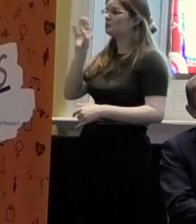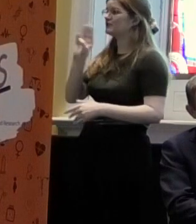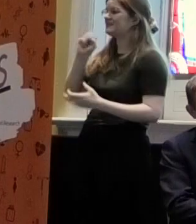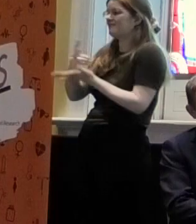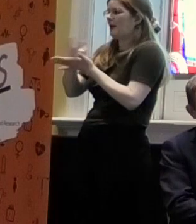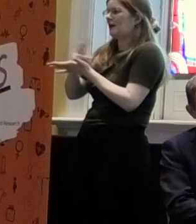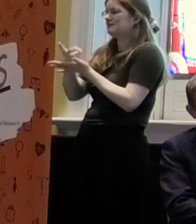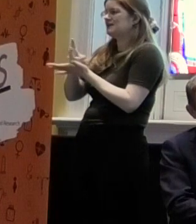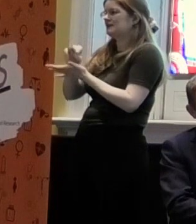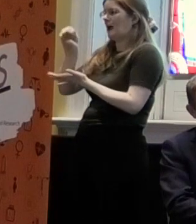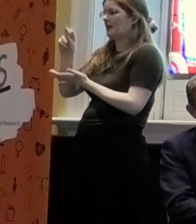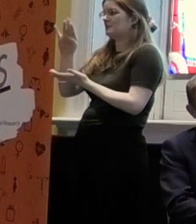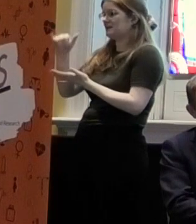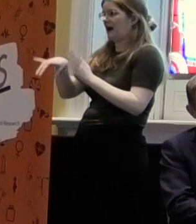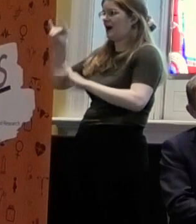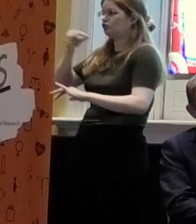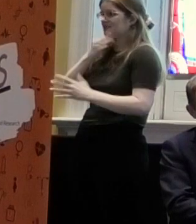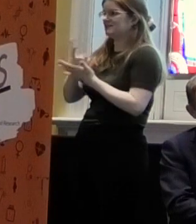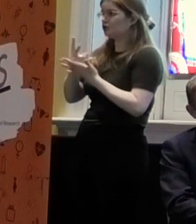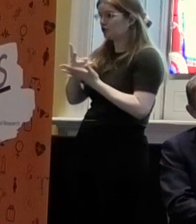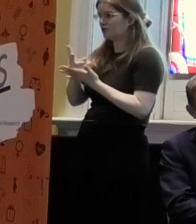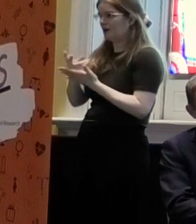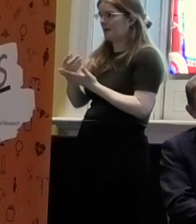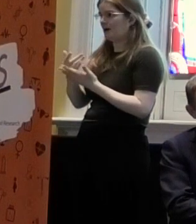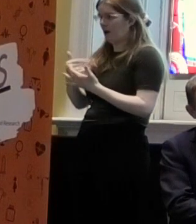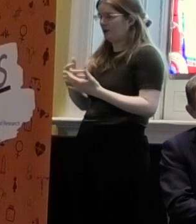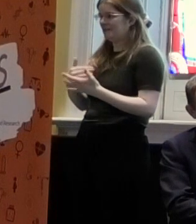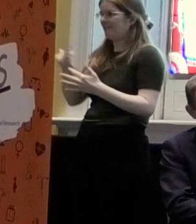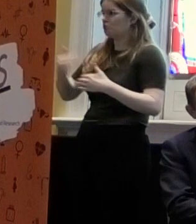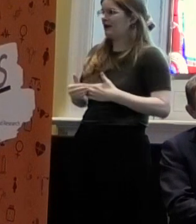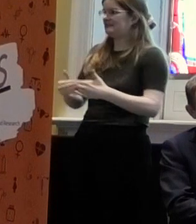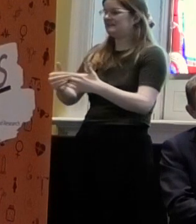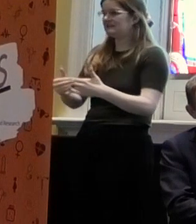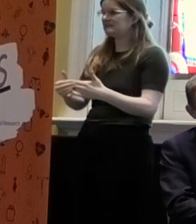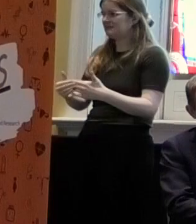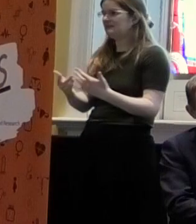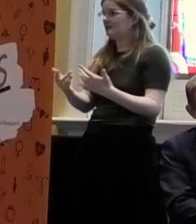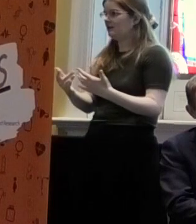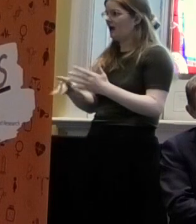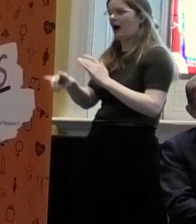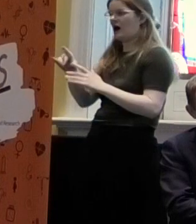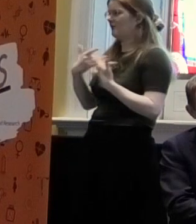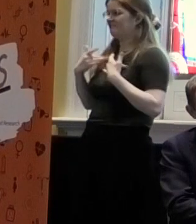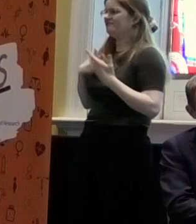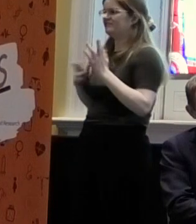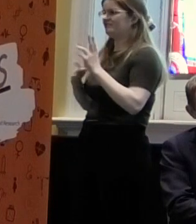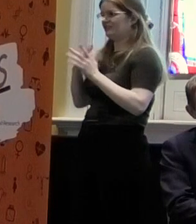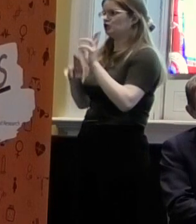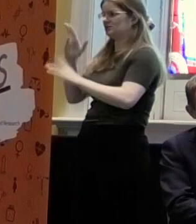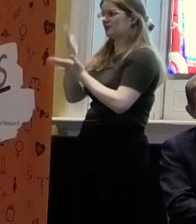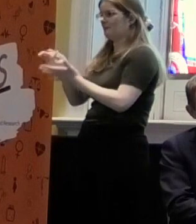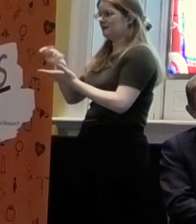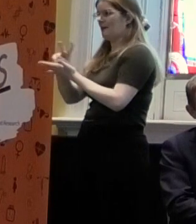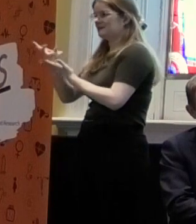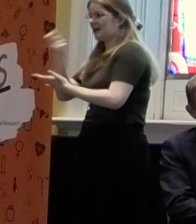on medication to prevent seizures, and we've seen obviously there's a huge focus on that at the moment in our with valproate, but that's